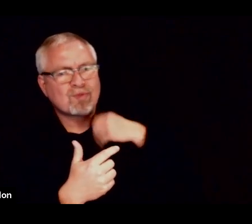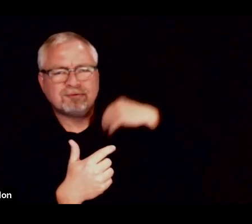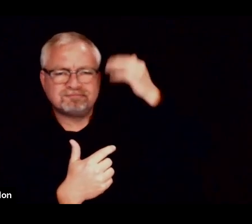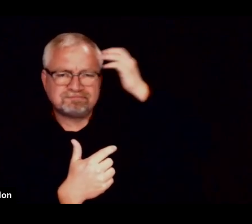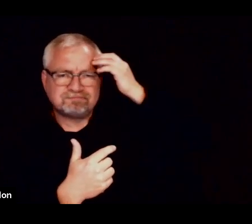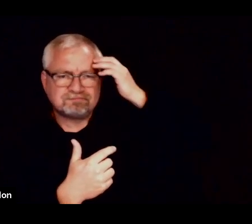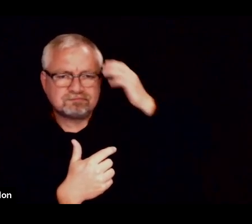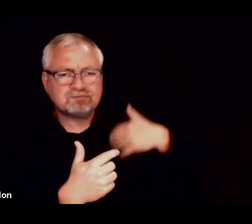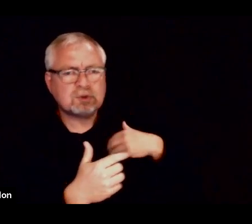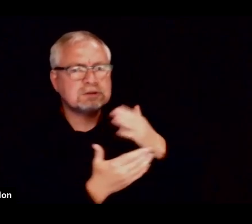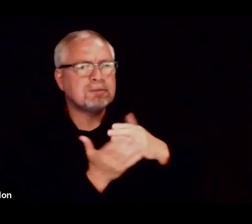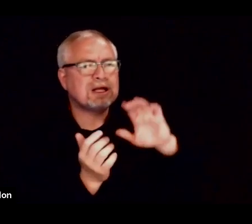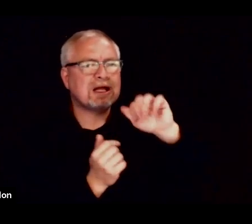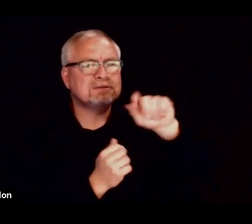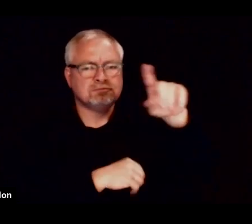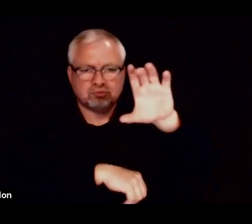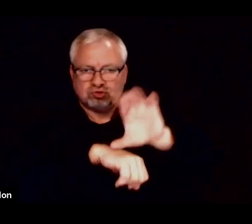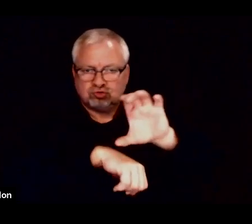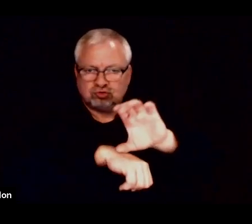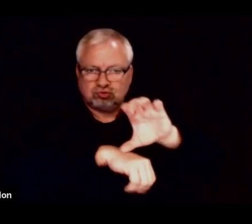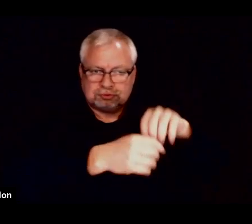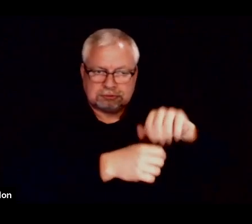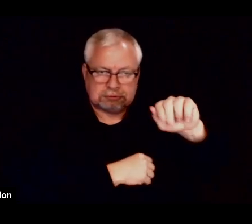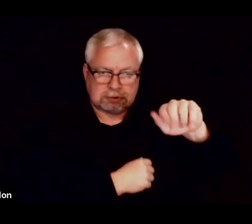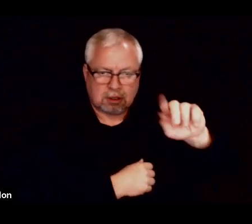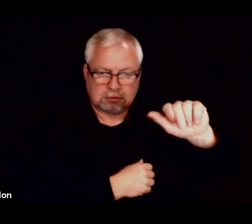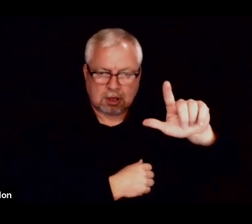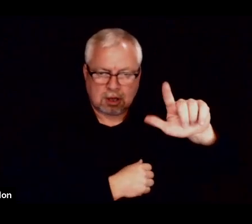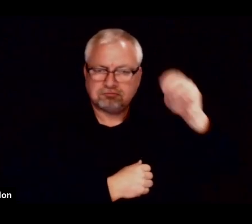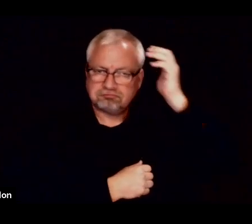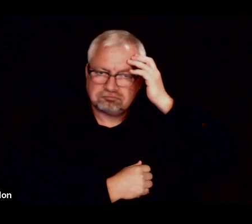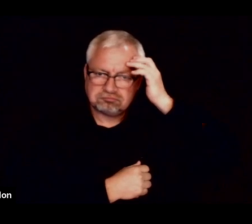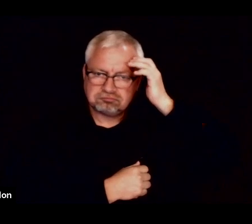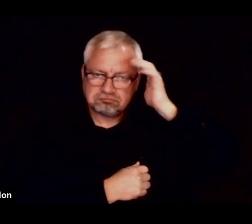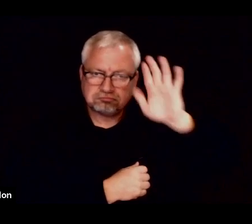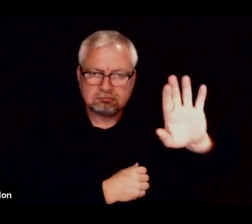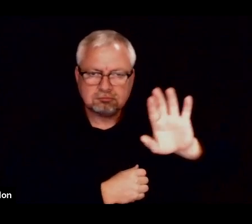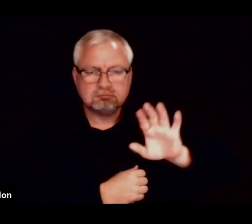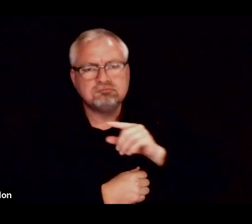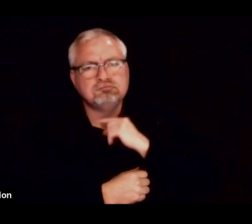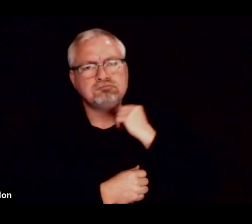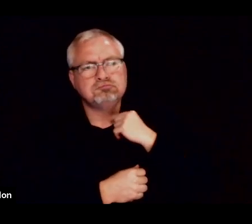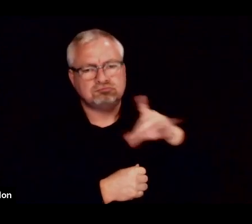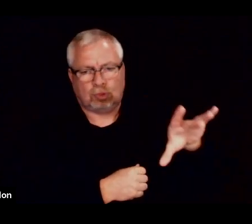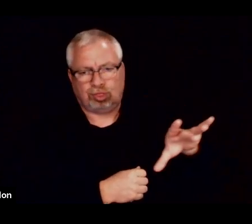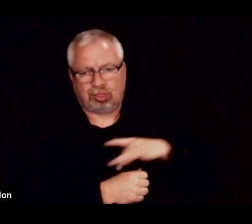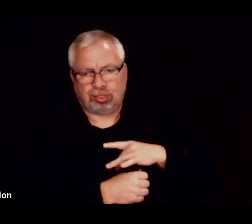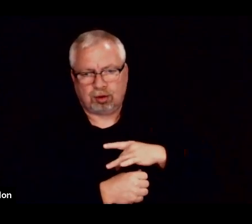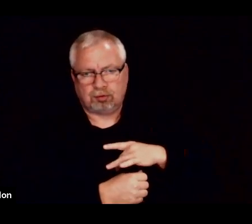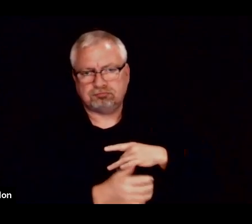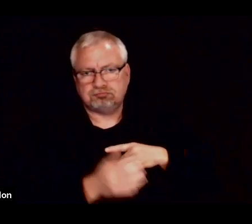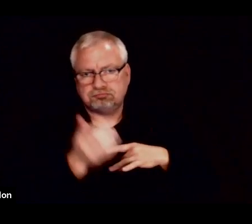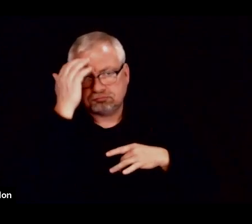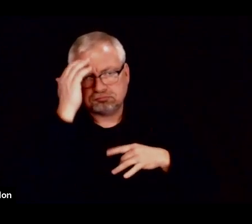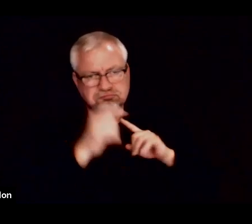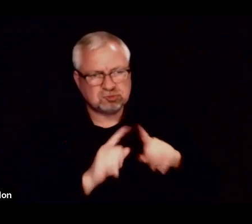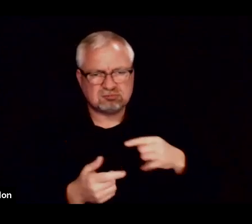other issues? We don't hear about these very often when it comes to an incident like the graduation ceremony or maybe with the church. Are there